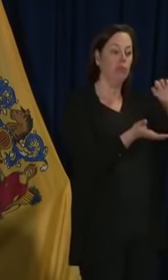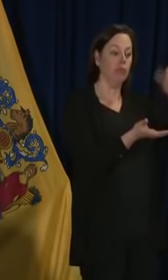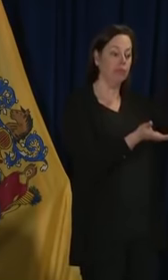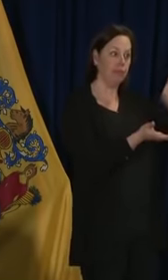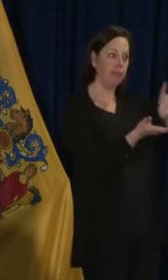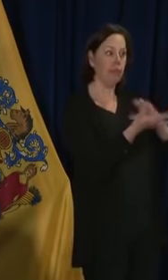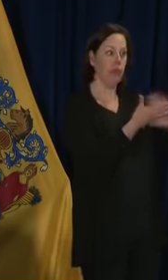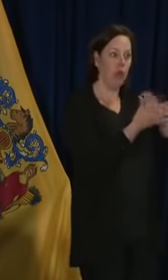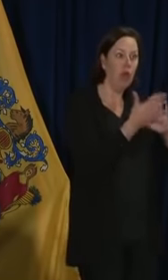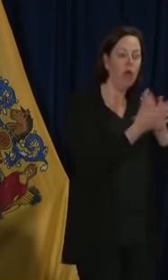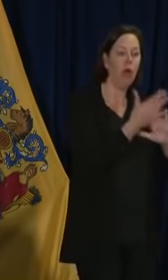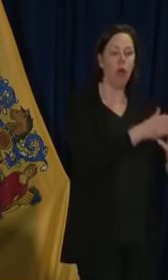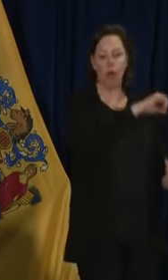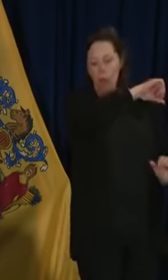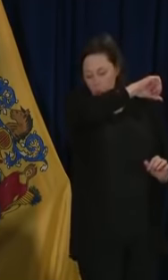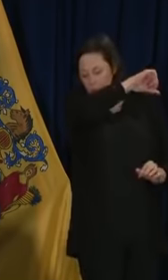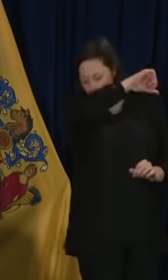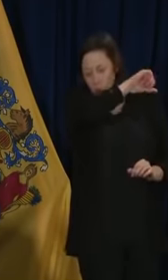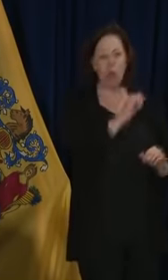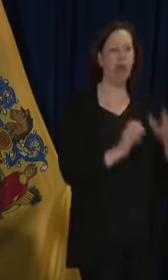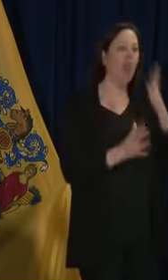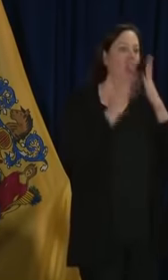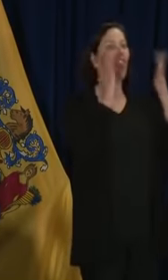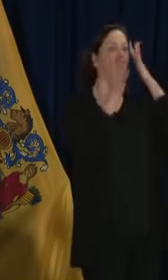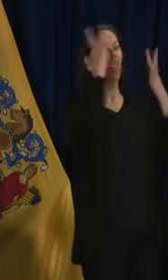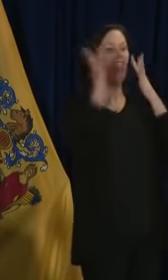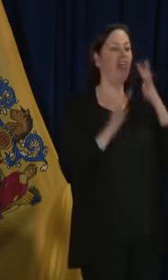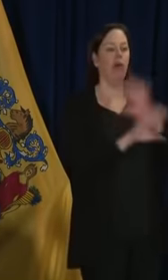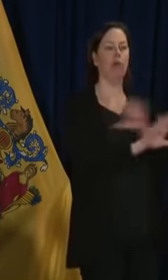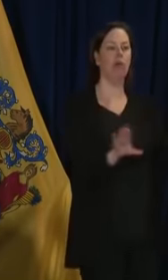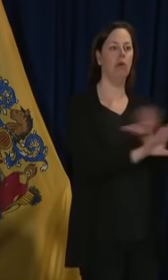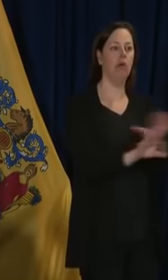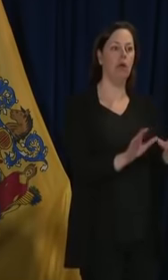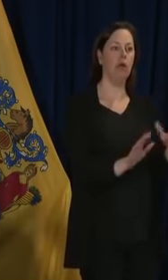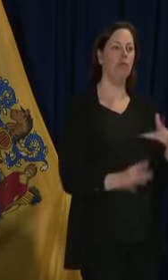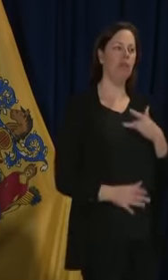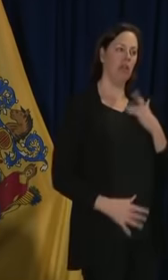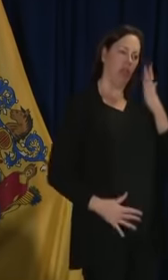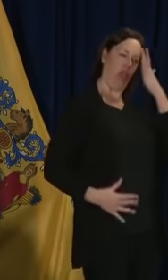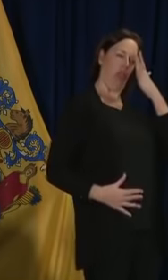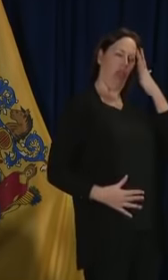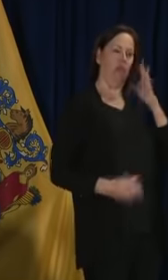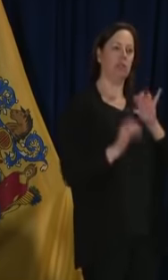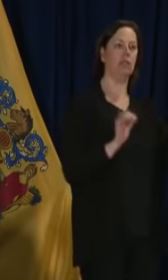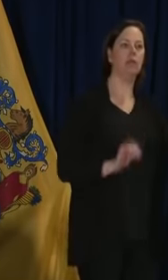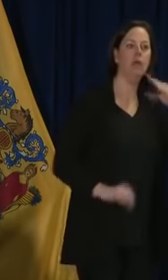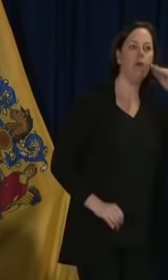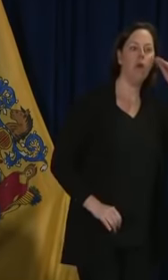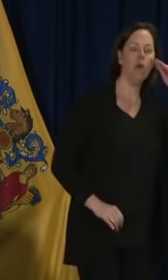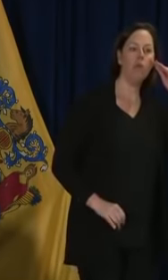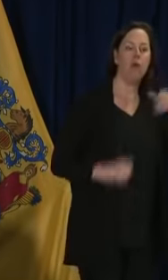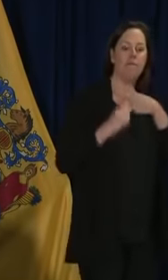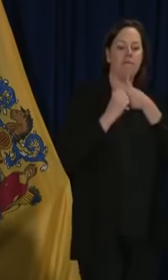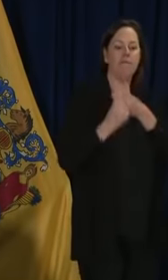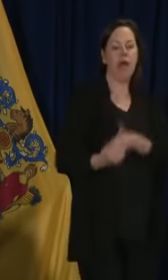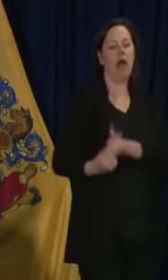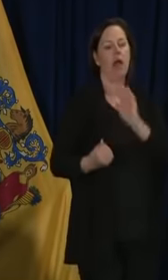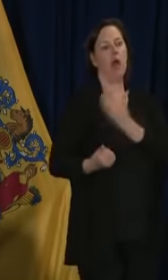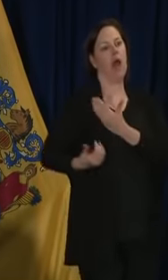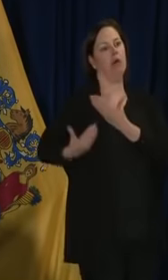cough in your sleeve. Don't touch your face. Stay home if you don't feel well. Adhere to the steps we've taken